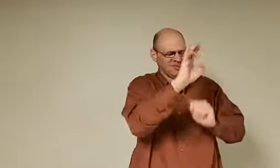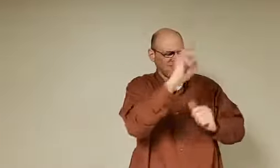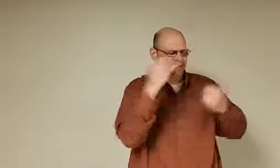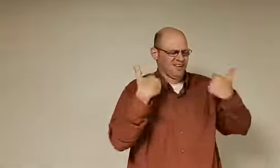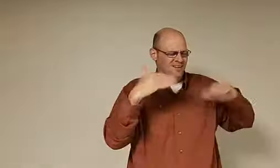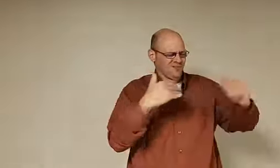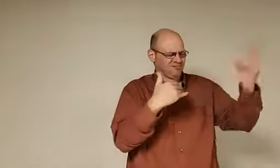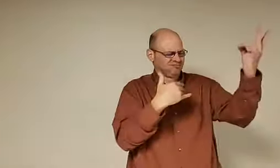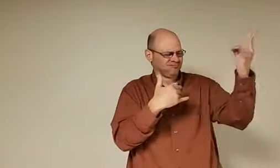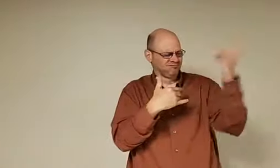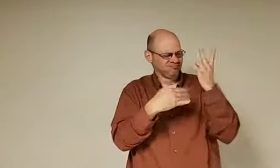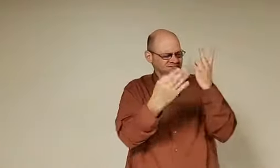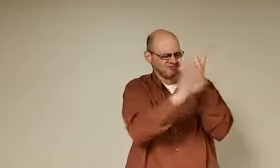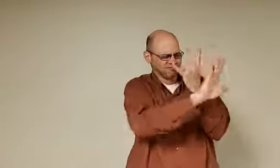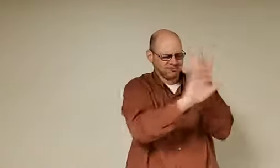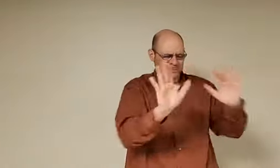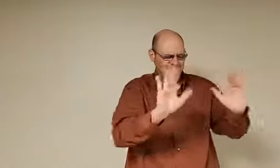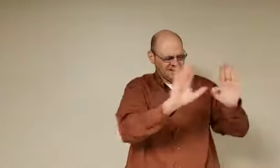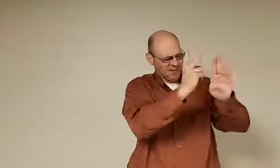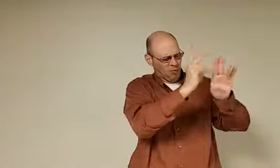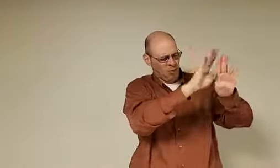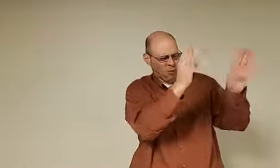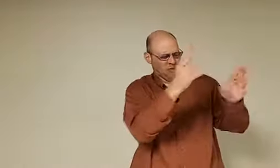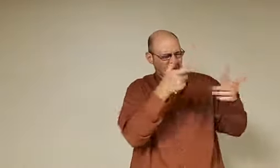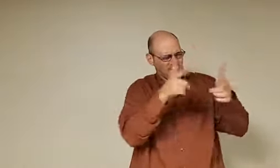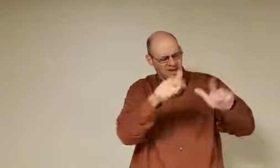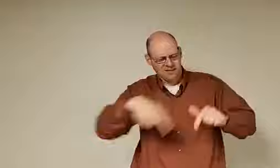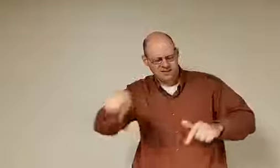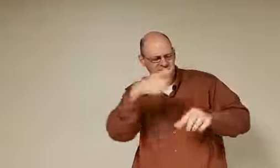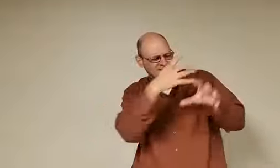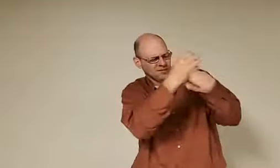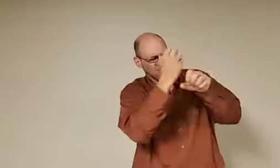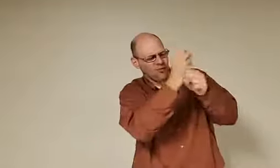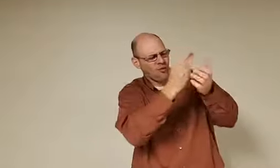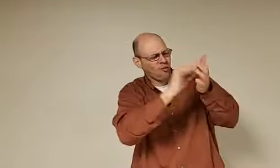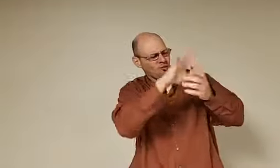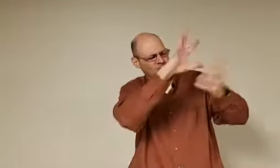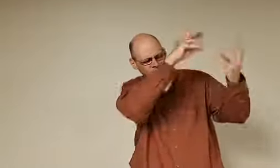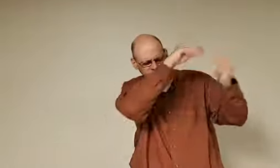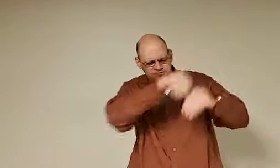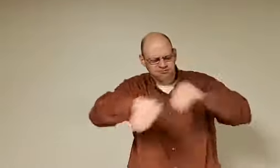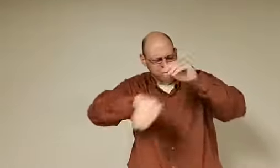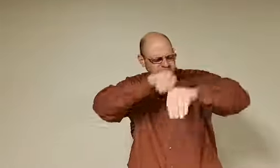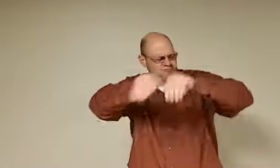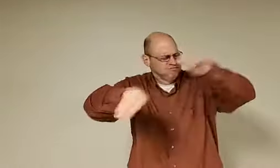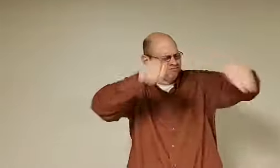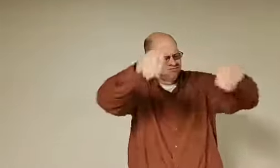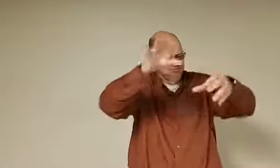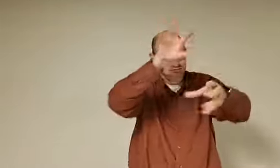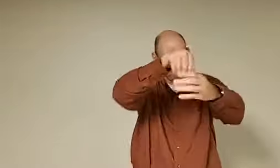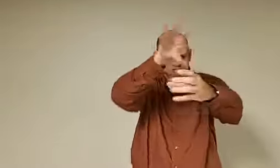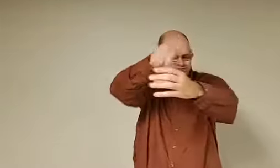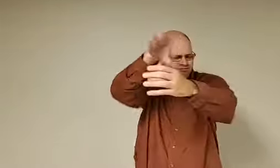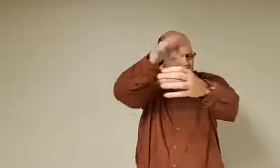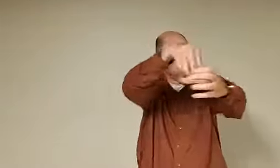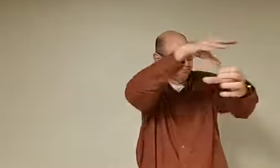be prepared that the tabernacle doors won't shut on them, but that they will commit. They would receive the Holy Ghost as it's poured out.